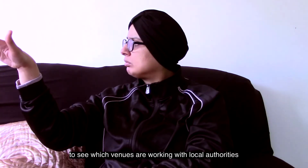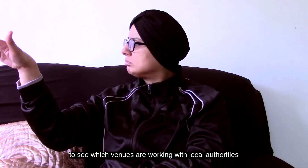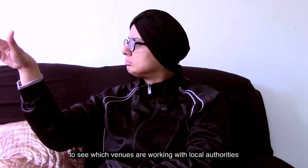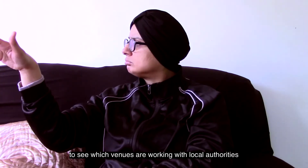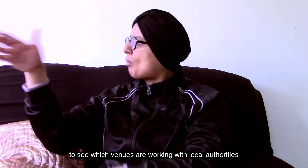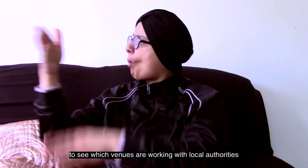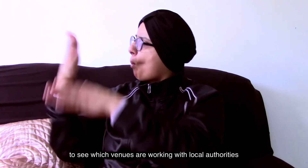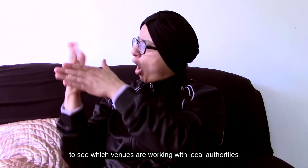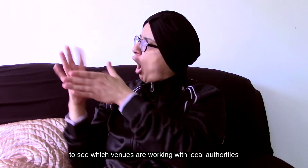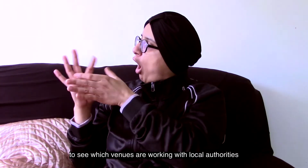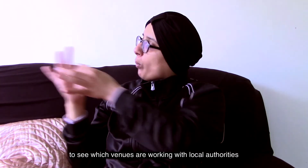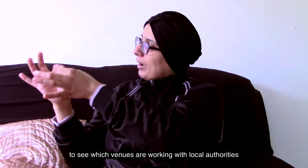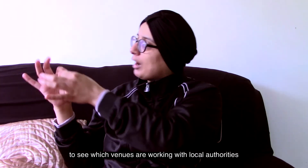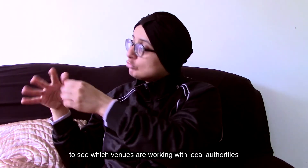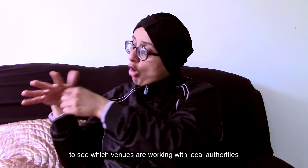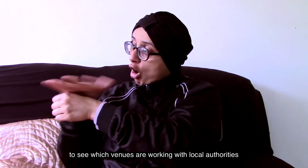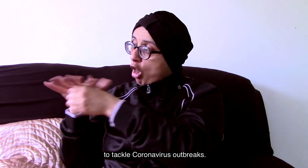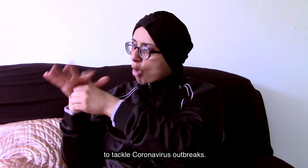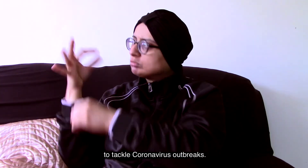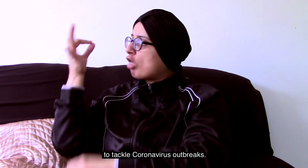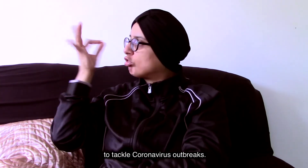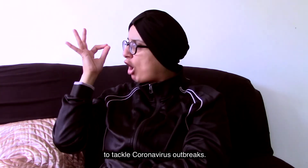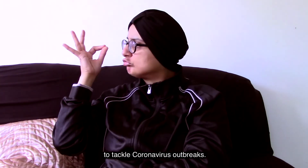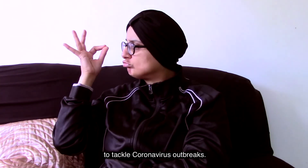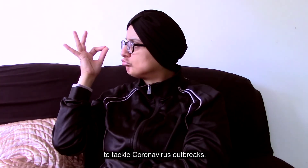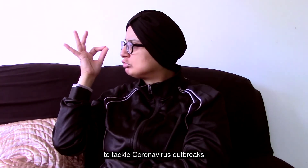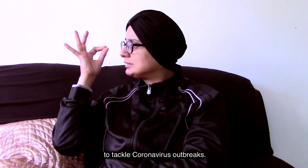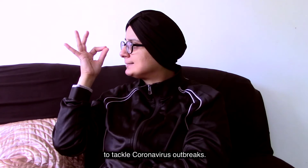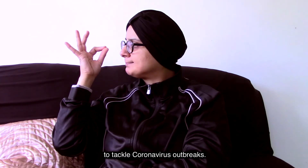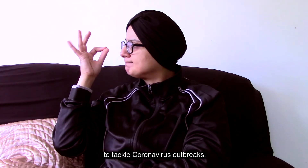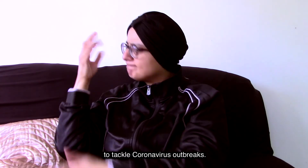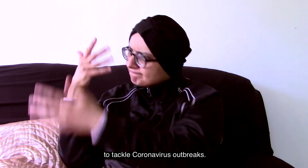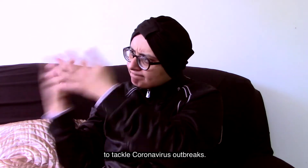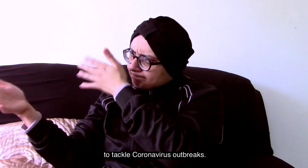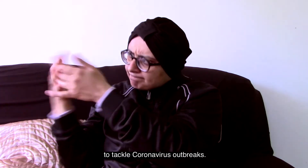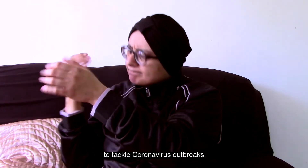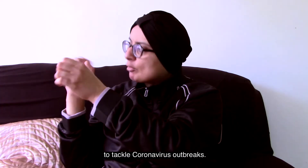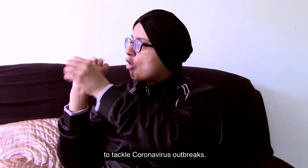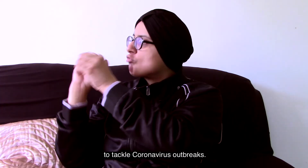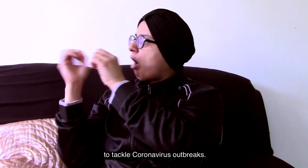local authorities to tackle coronavirus outbreaks.